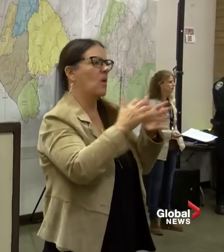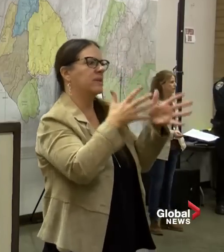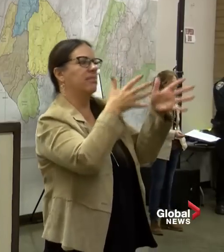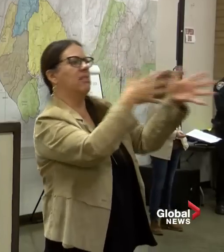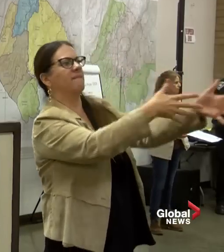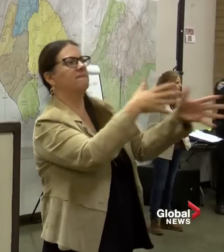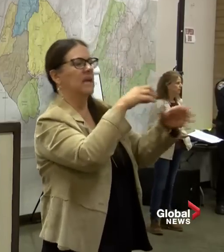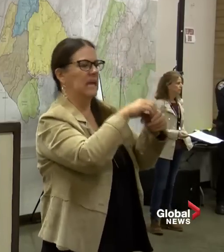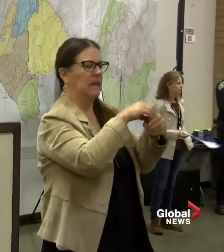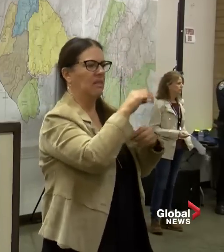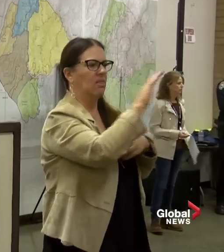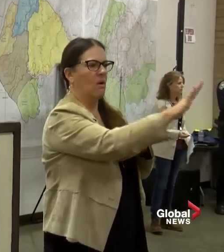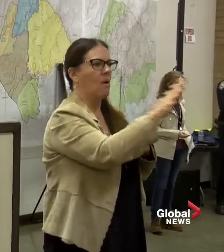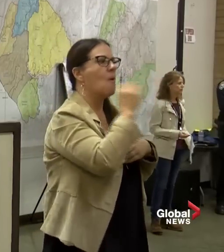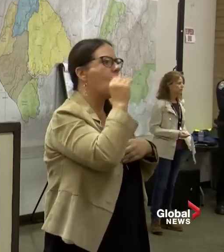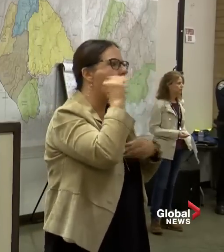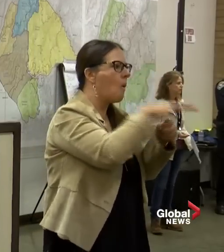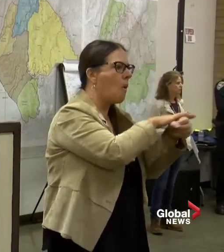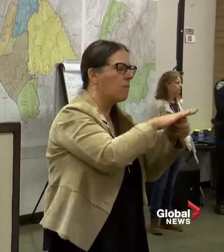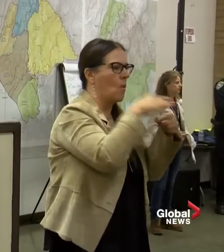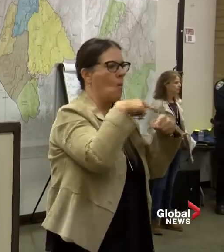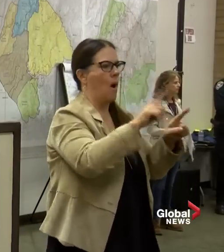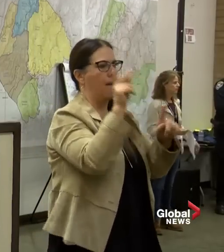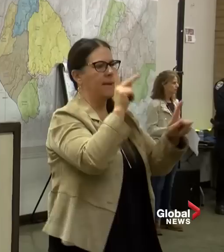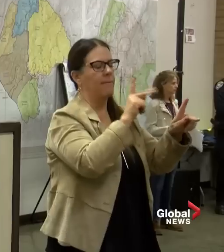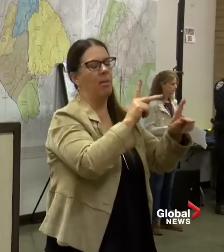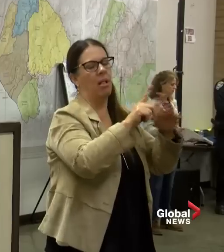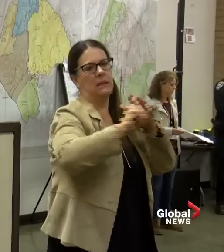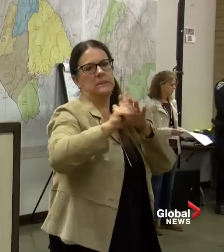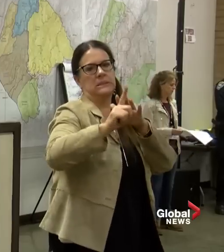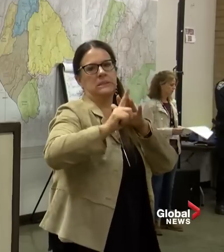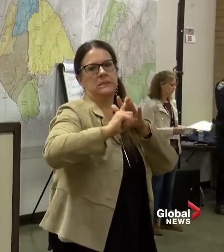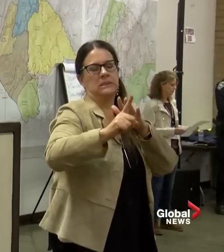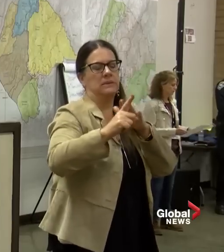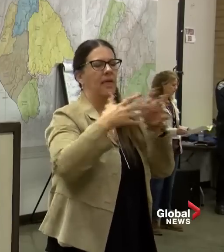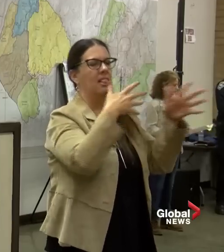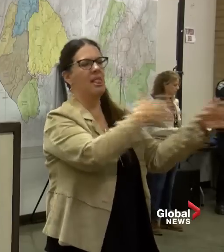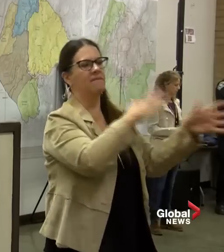people that were fleeing for their lives. We have some 3